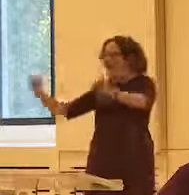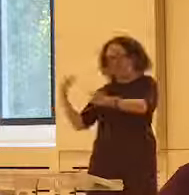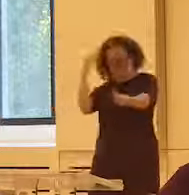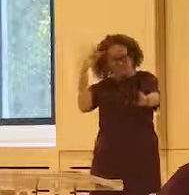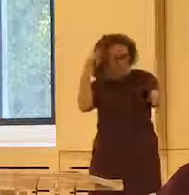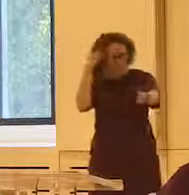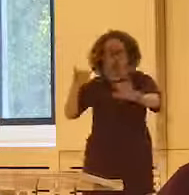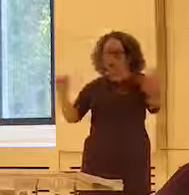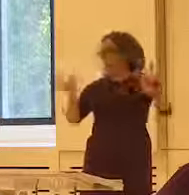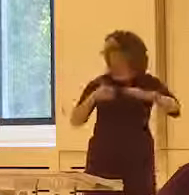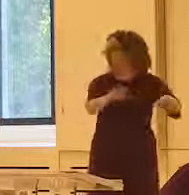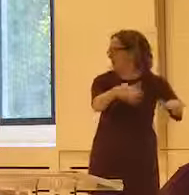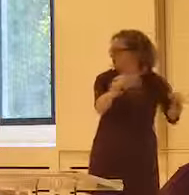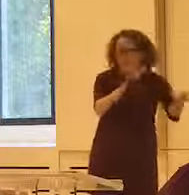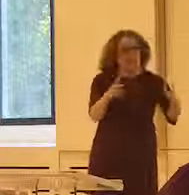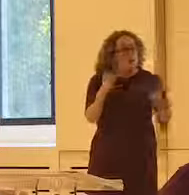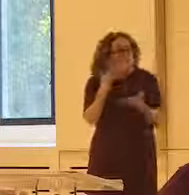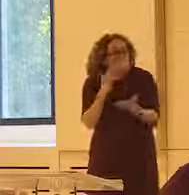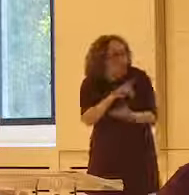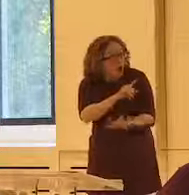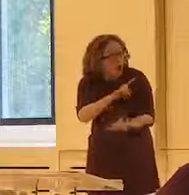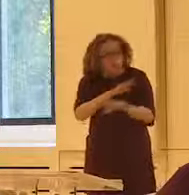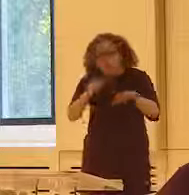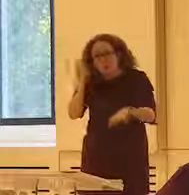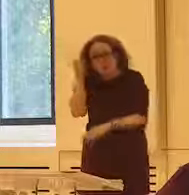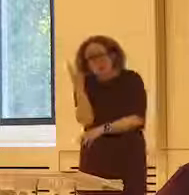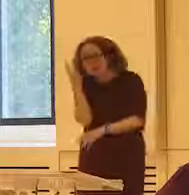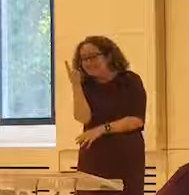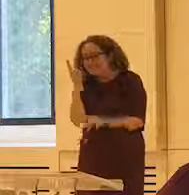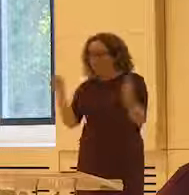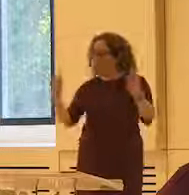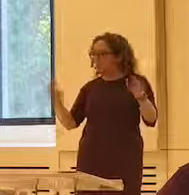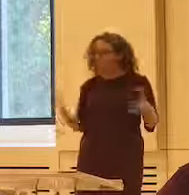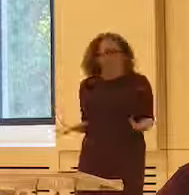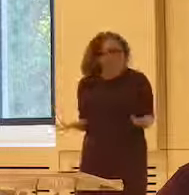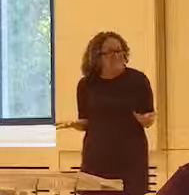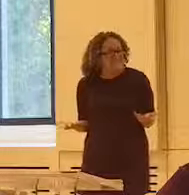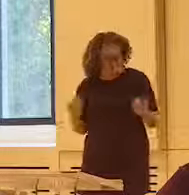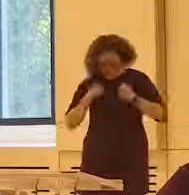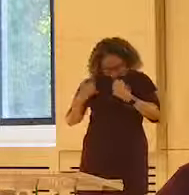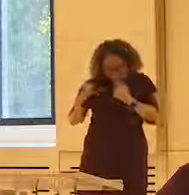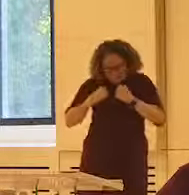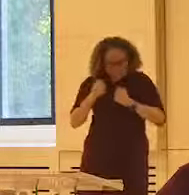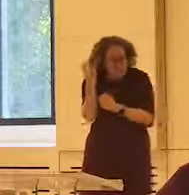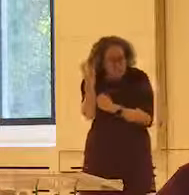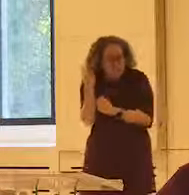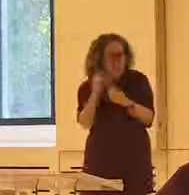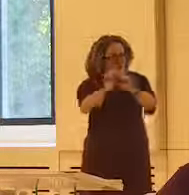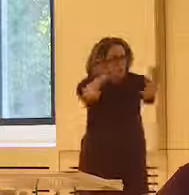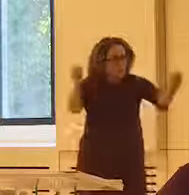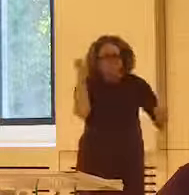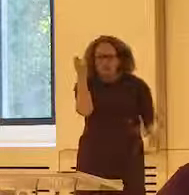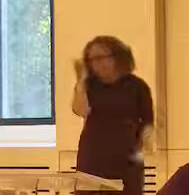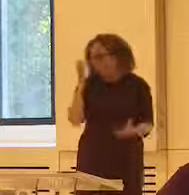mental health. People go, oh my God, the mental health problems. But because people don't understand what it is, they don't